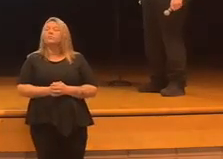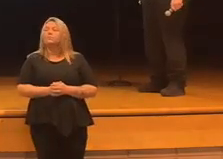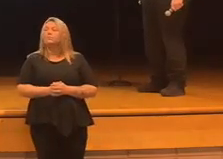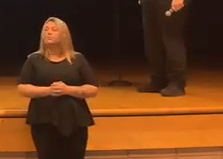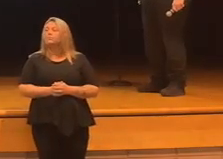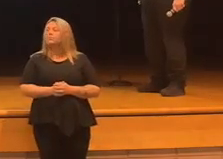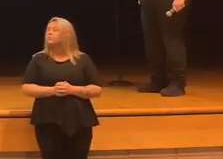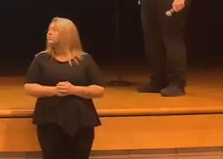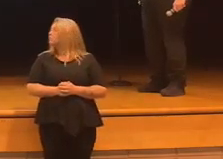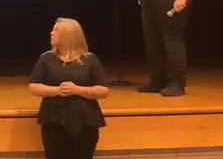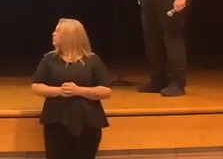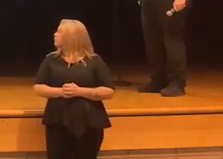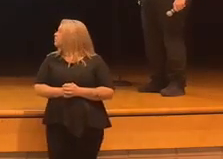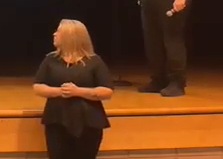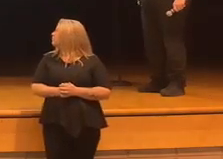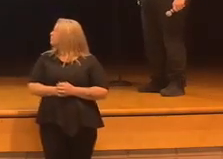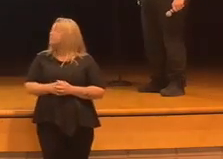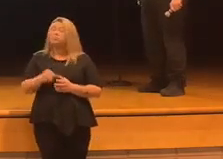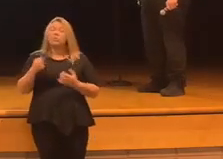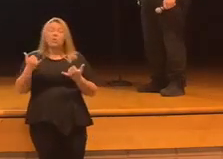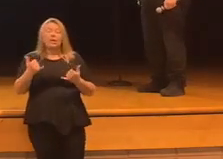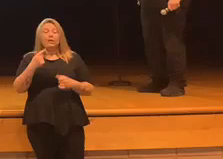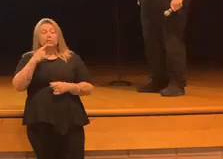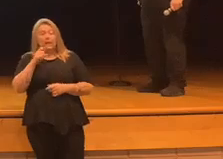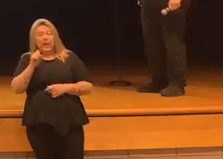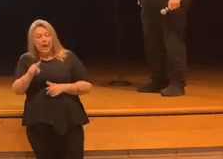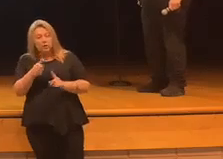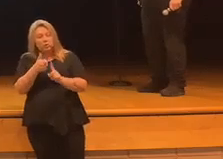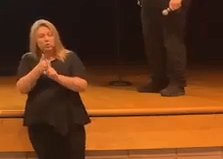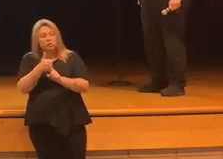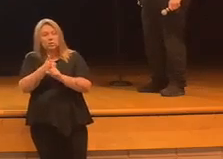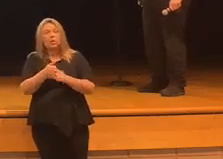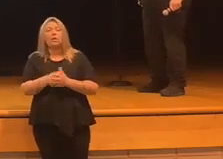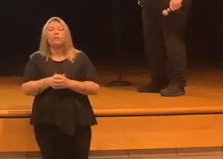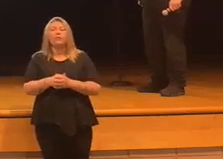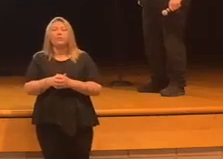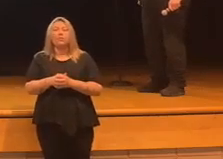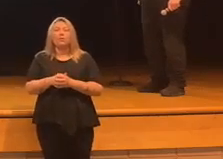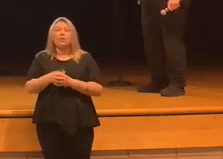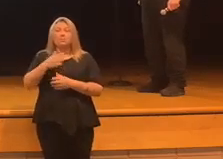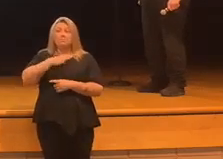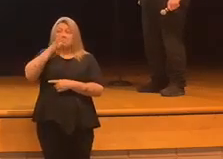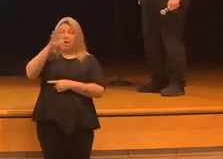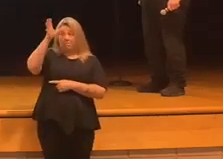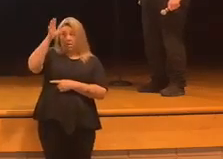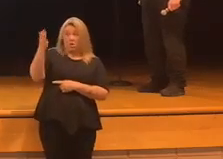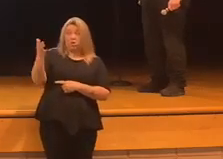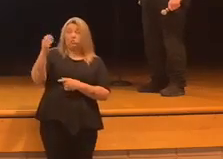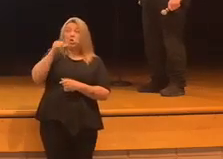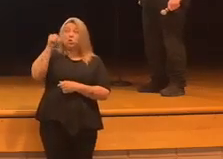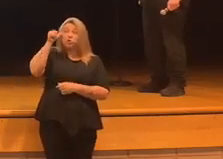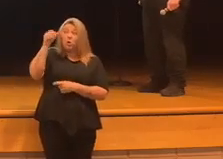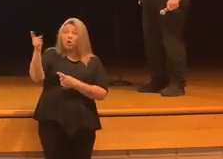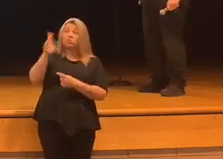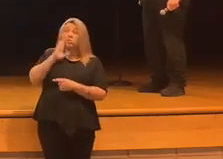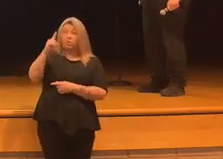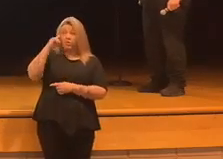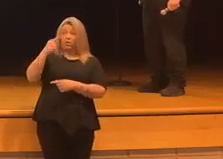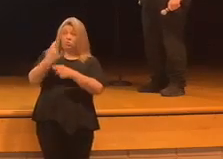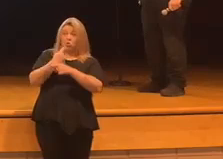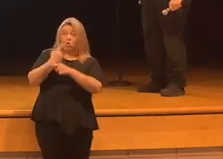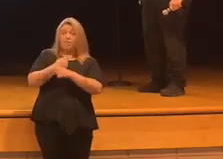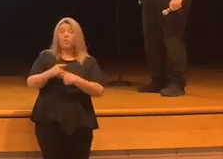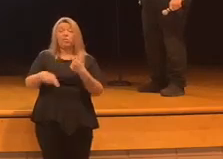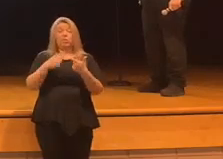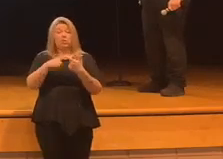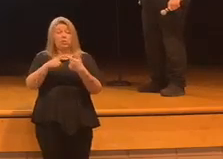So it says, ask yourself, would the adults in my life think this is appropriate? Could this get me in